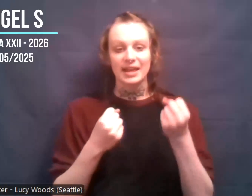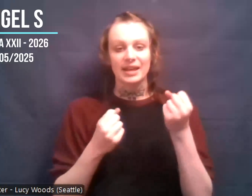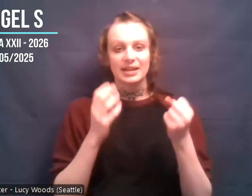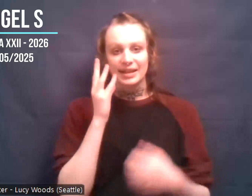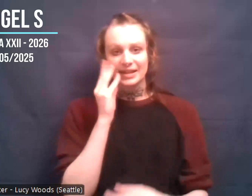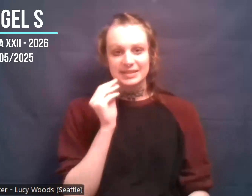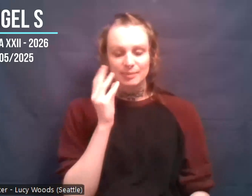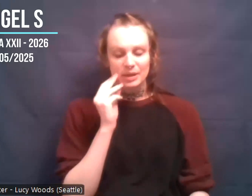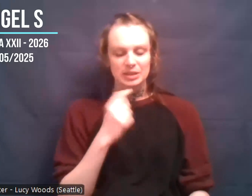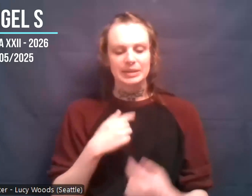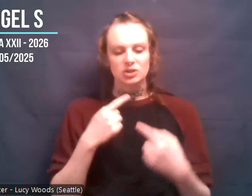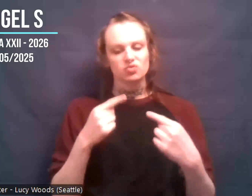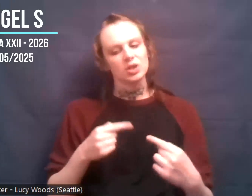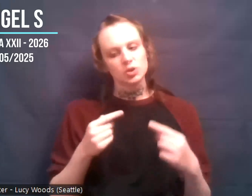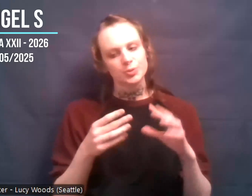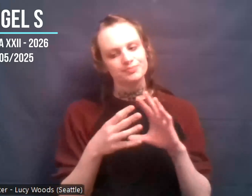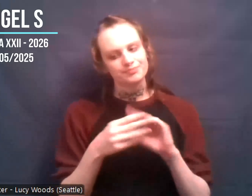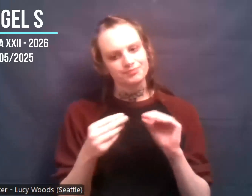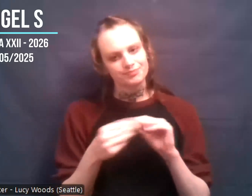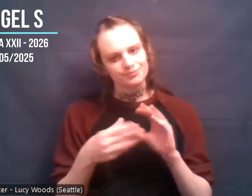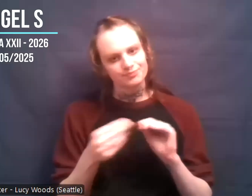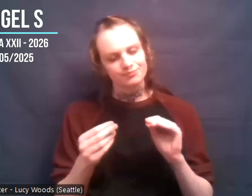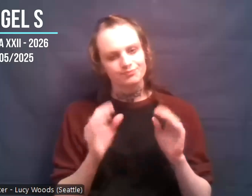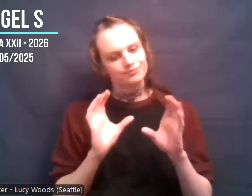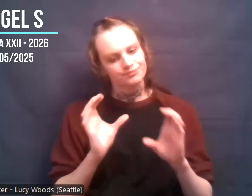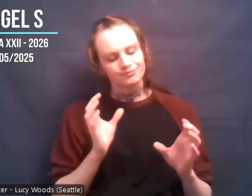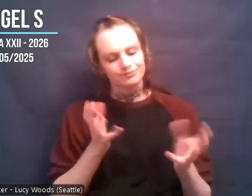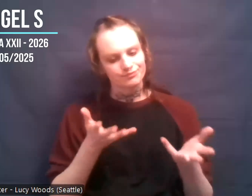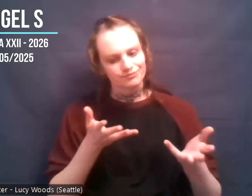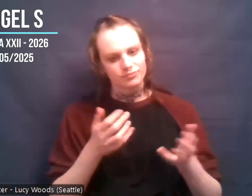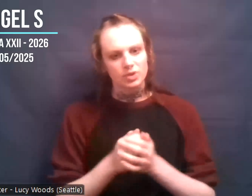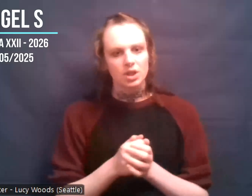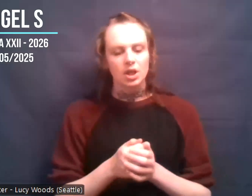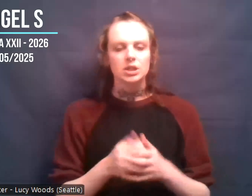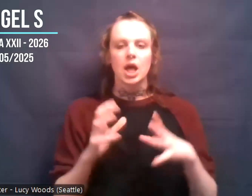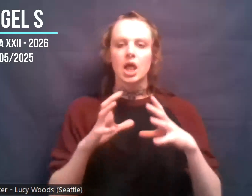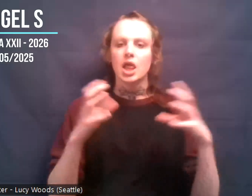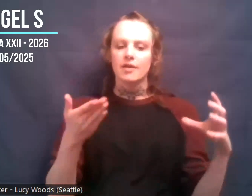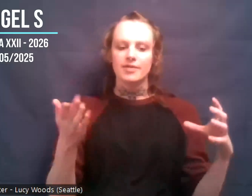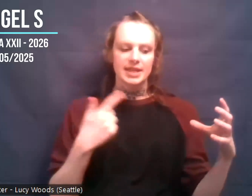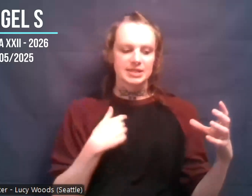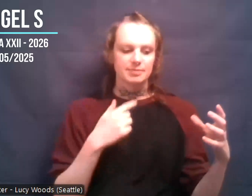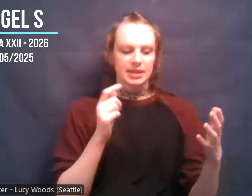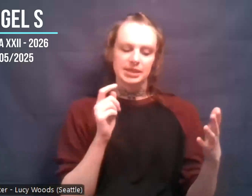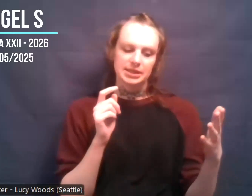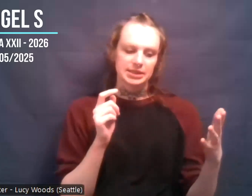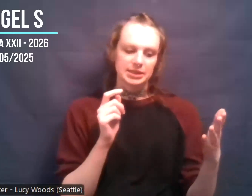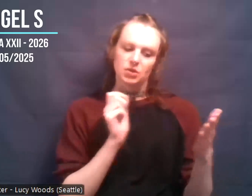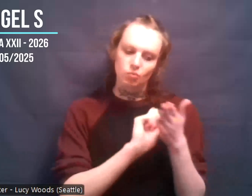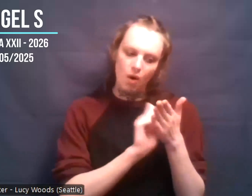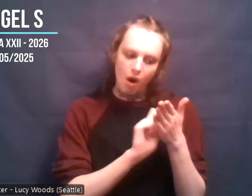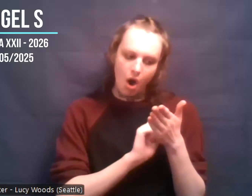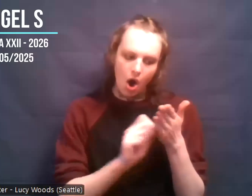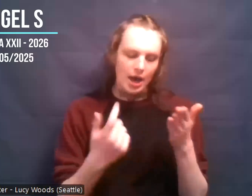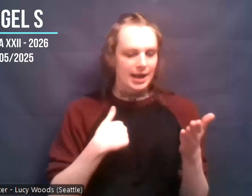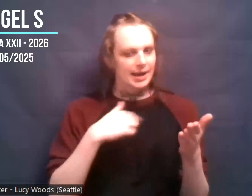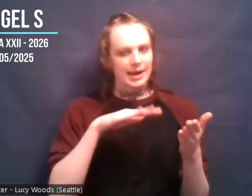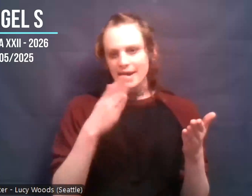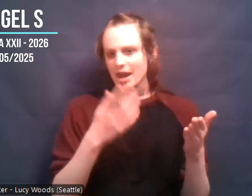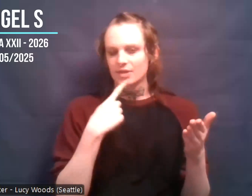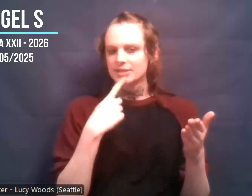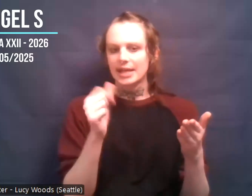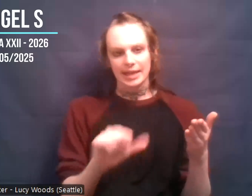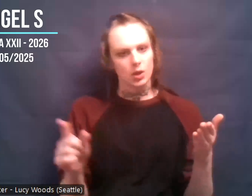all these things because I had never told anyone a lot of the things I had written down on this in this notebook.